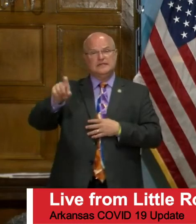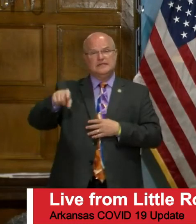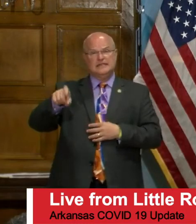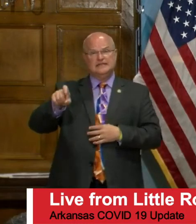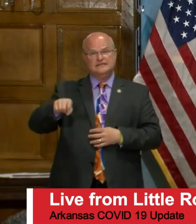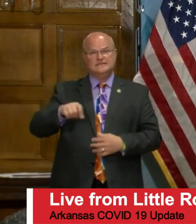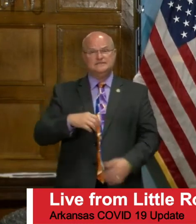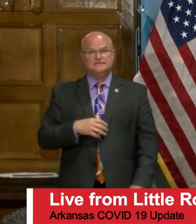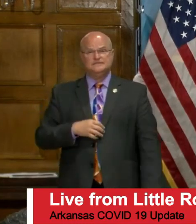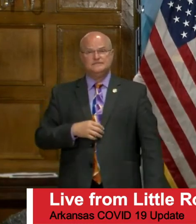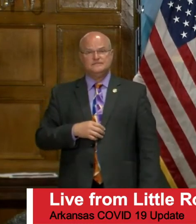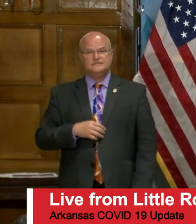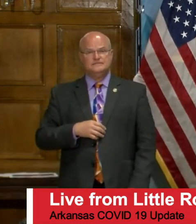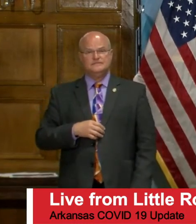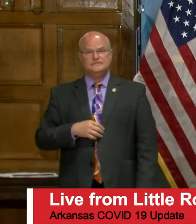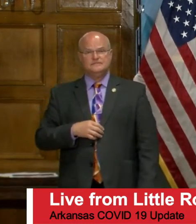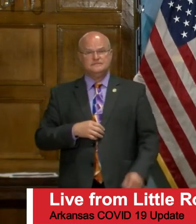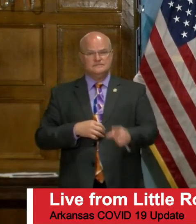in need of.